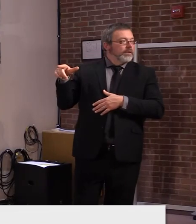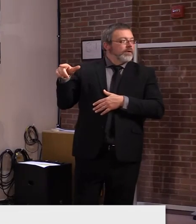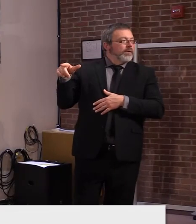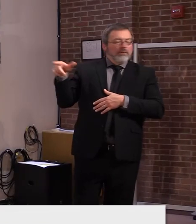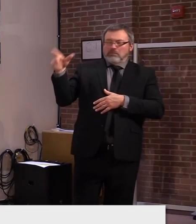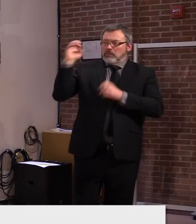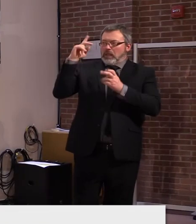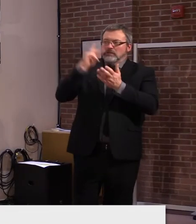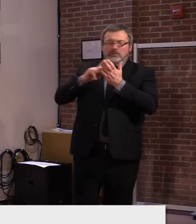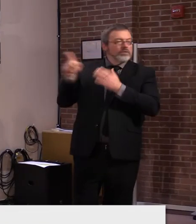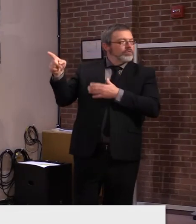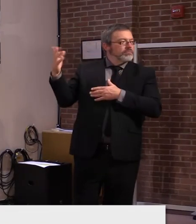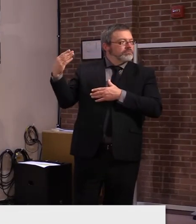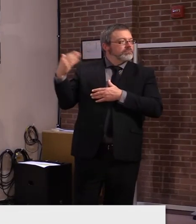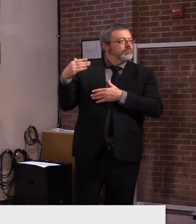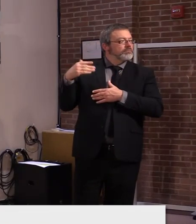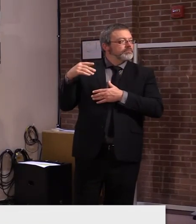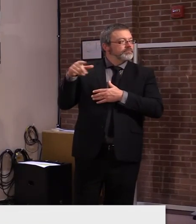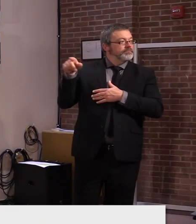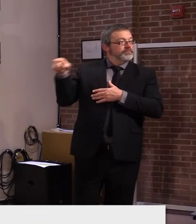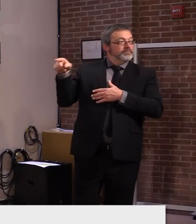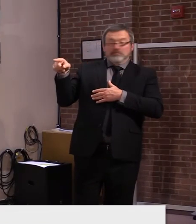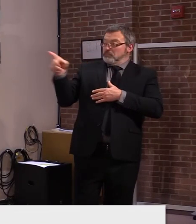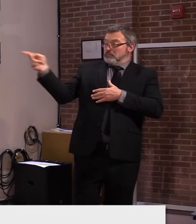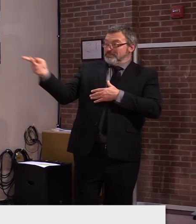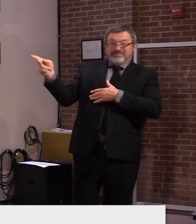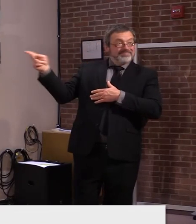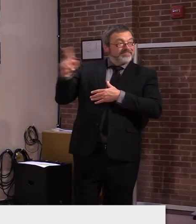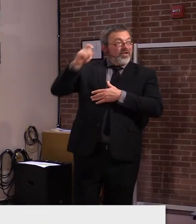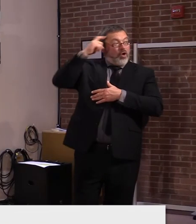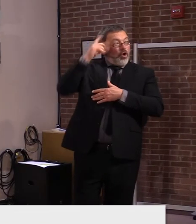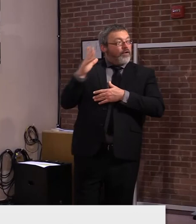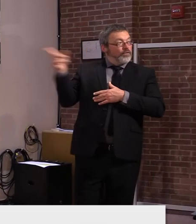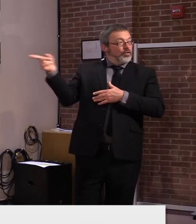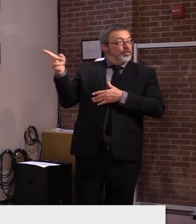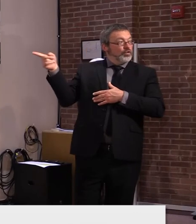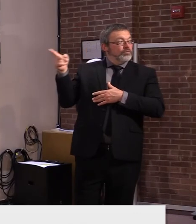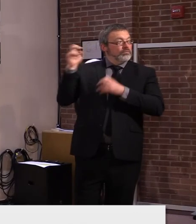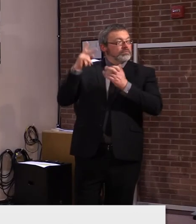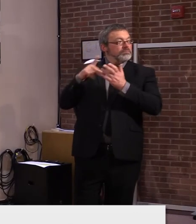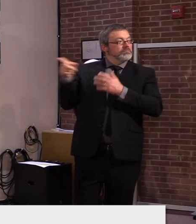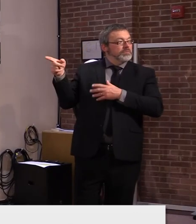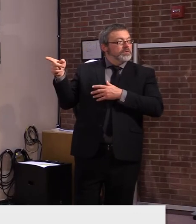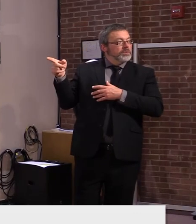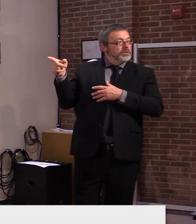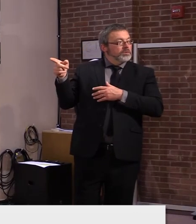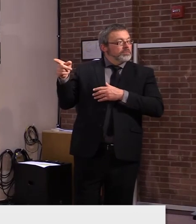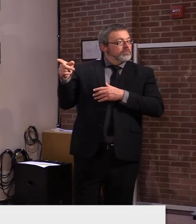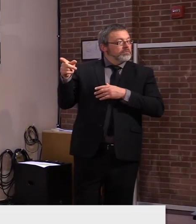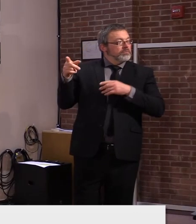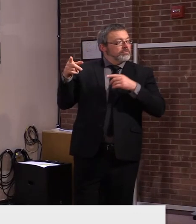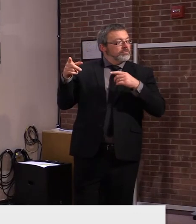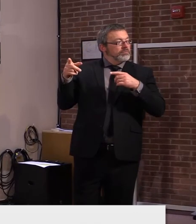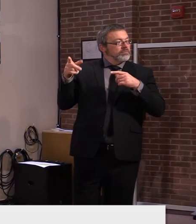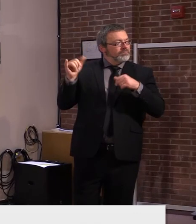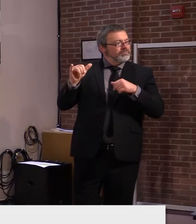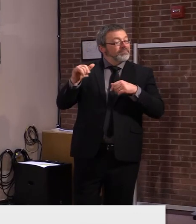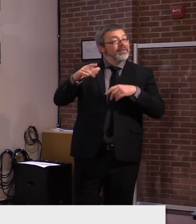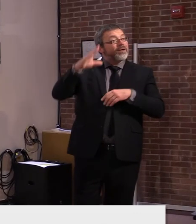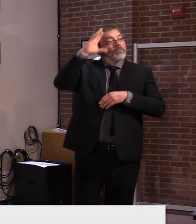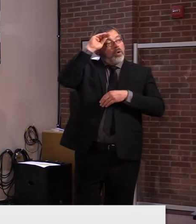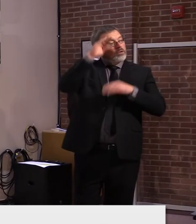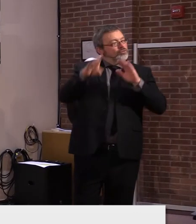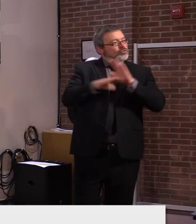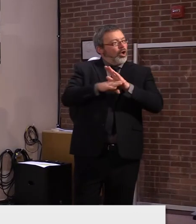both likely aware, there was an incident at a recent boys soccer game with Winooski and Enosburg,